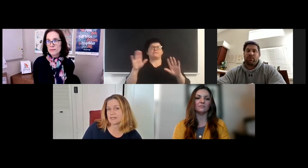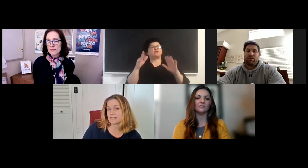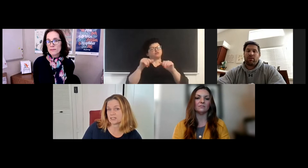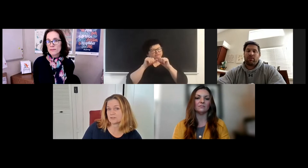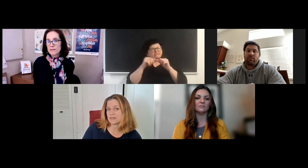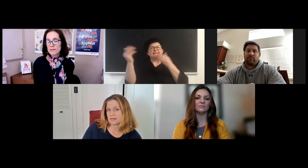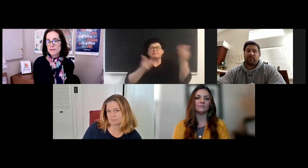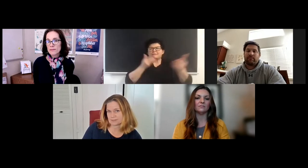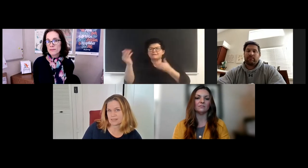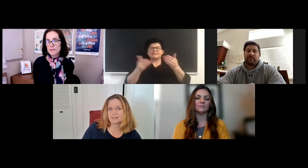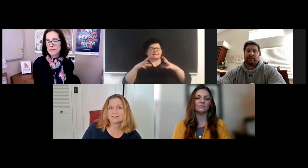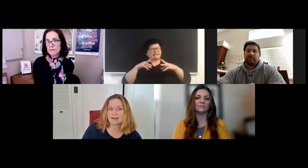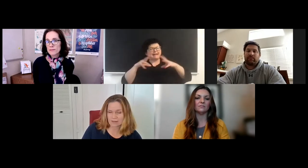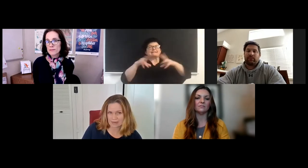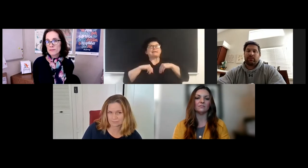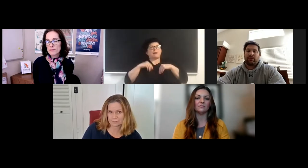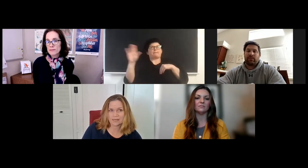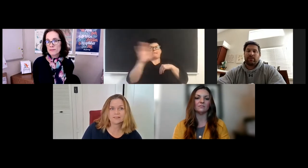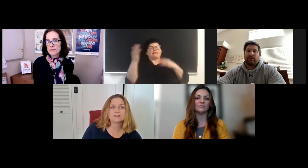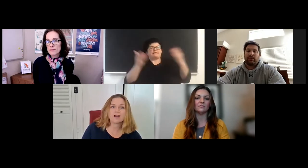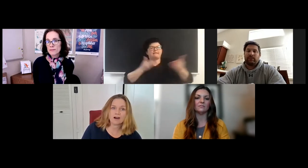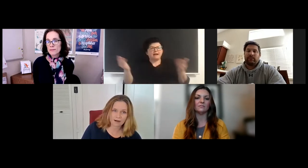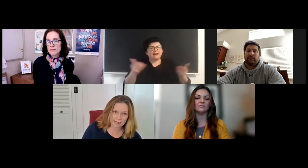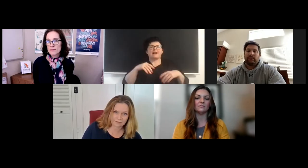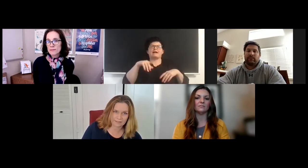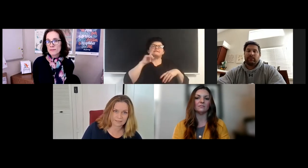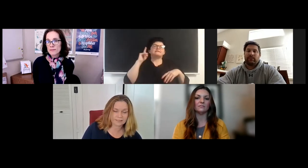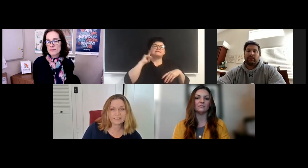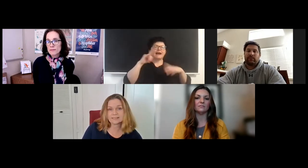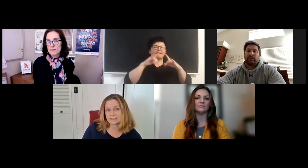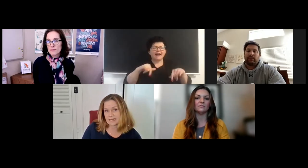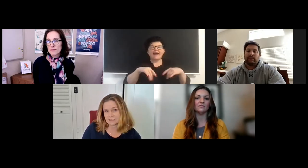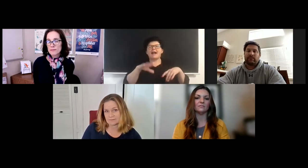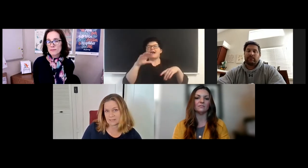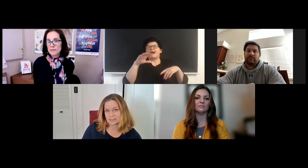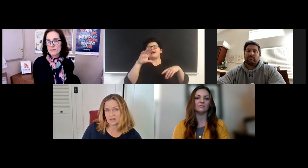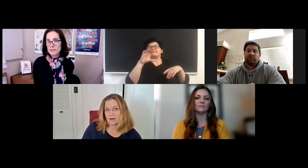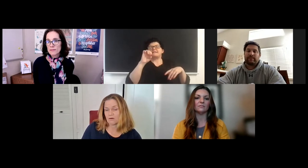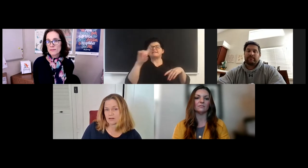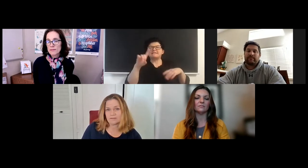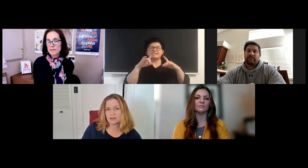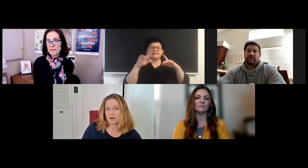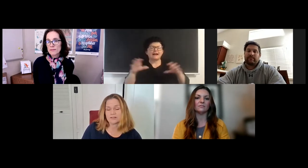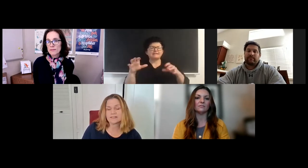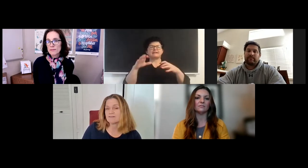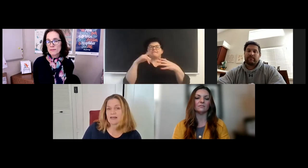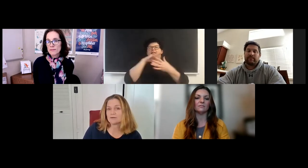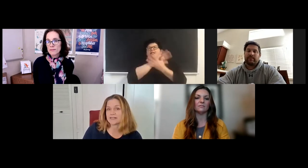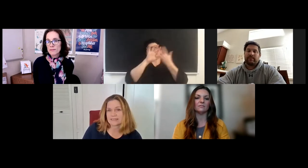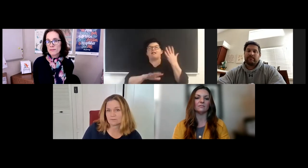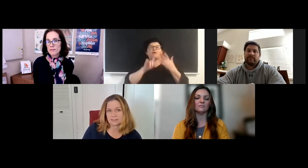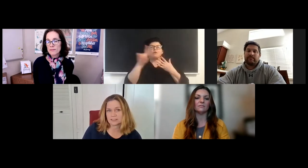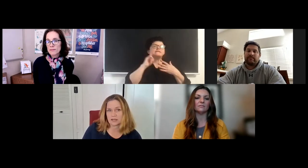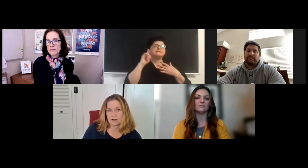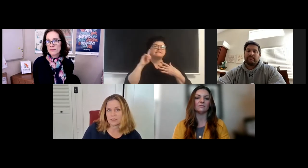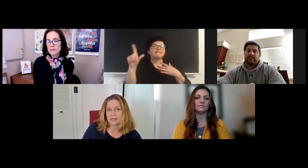the DHH meetups, to the deaf camps, to the CAR activities, CSD activities, or even go to the Deaf Library in